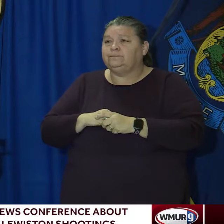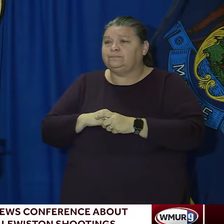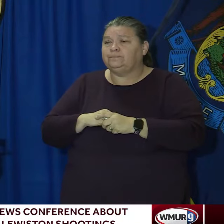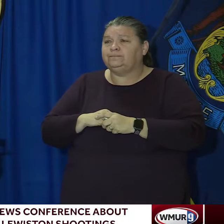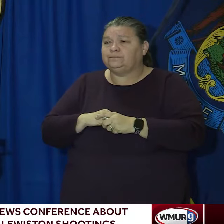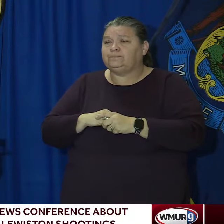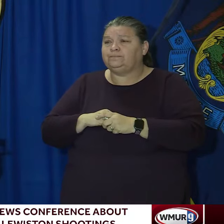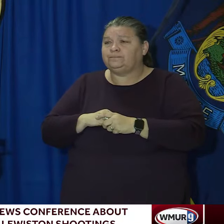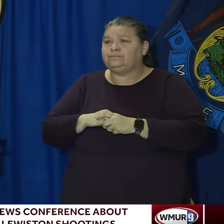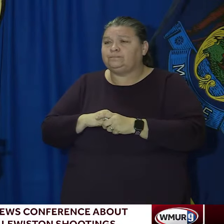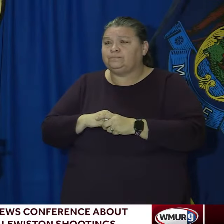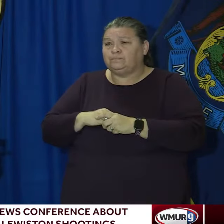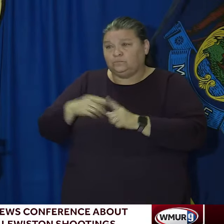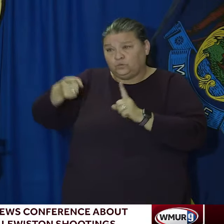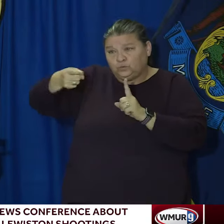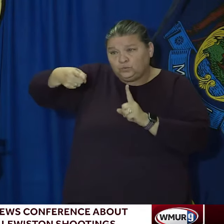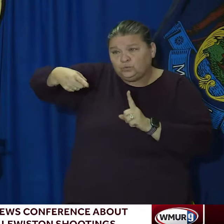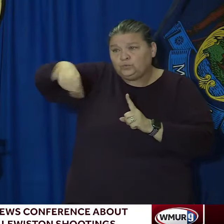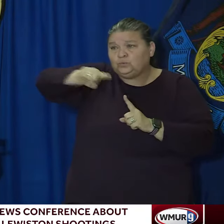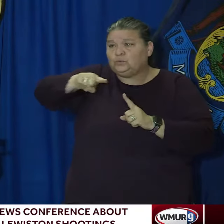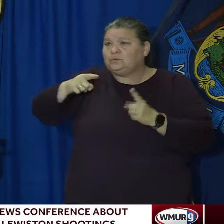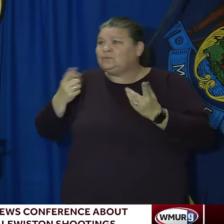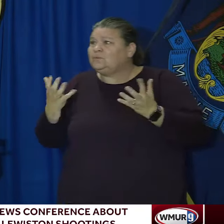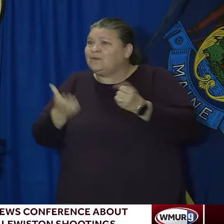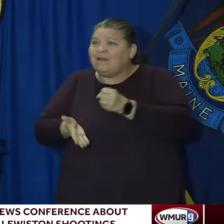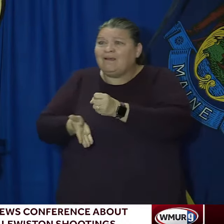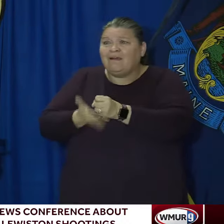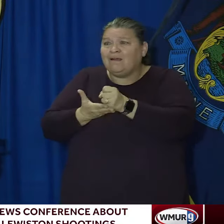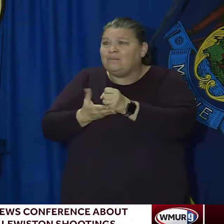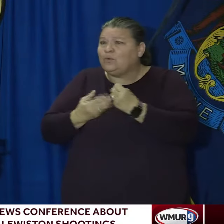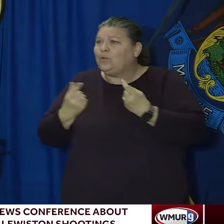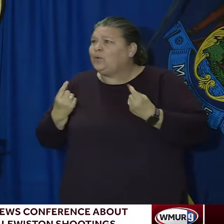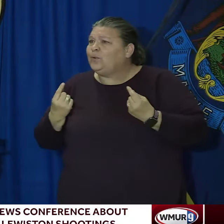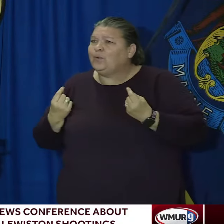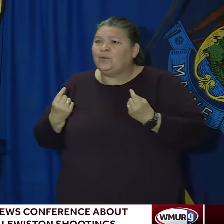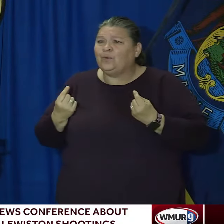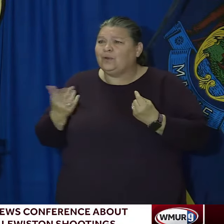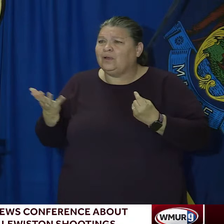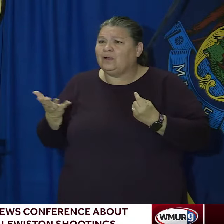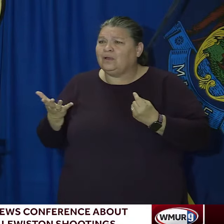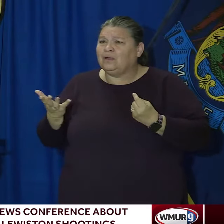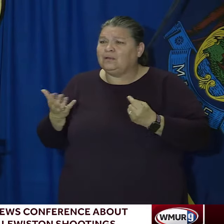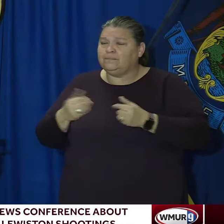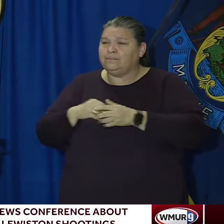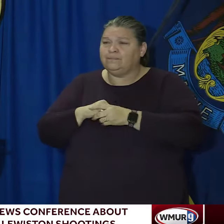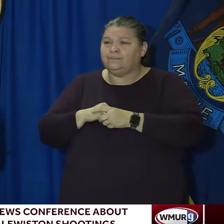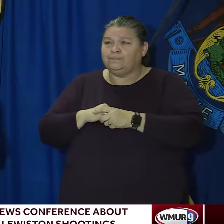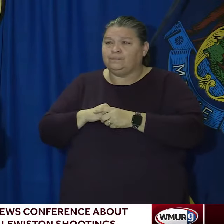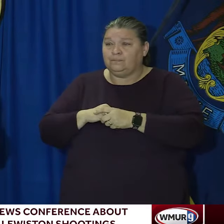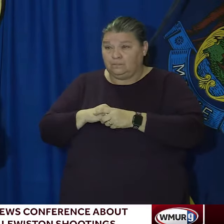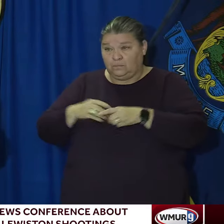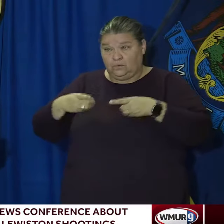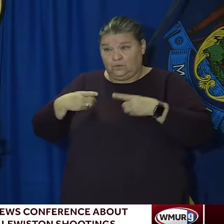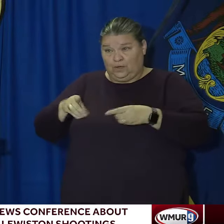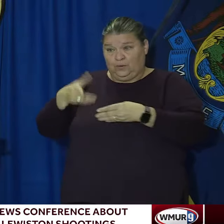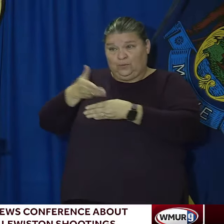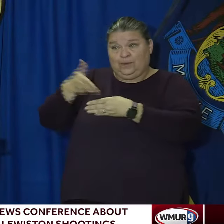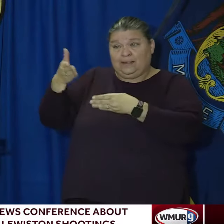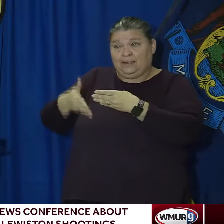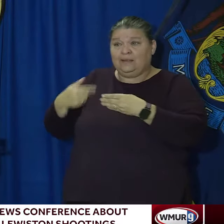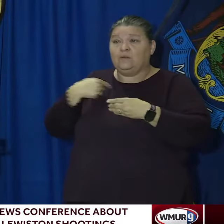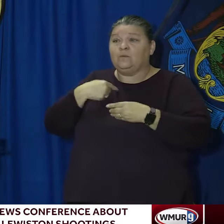What can you do to help, you're asking? Over the weekend, we launched the Healing